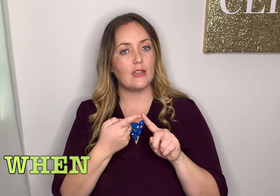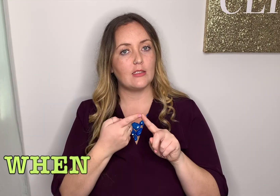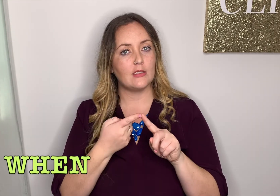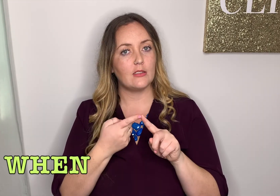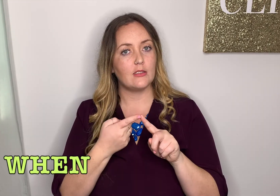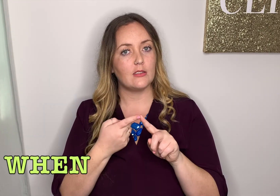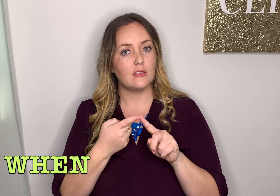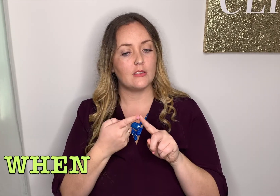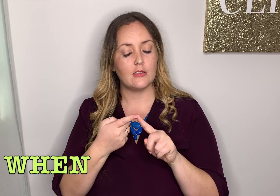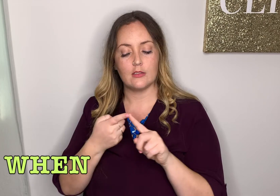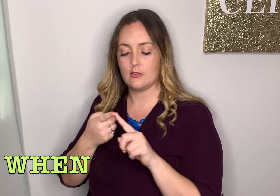When,